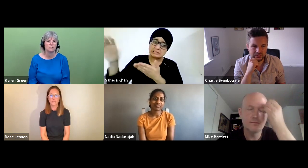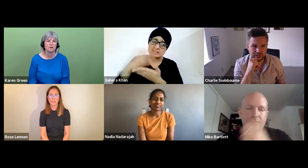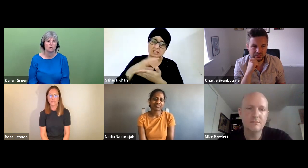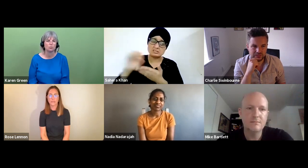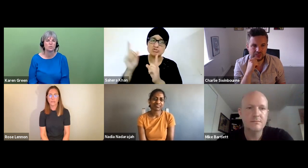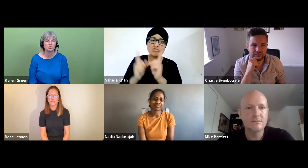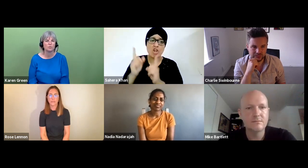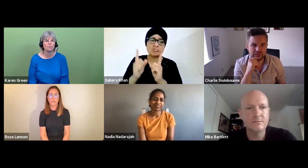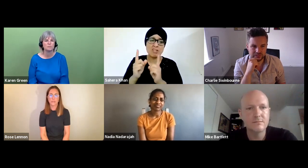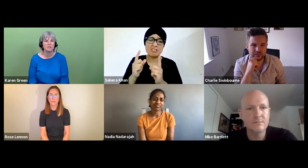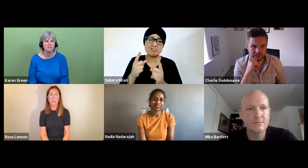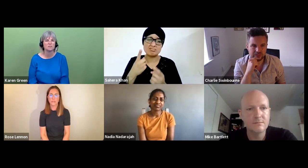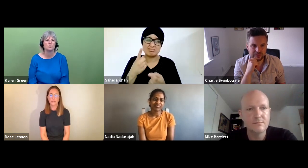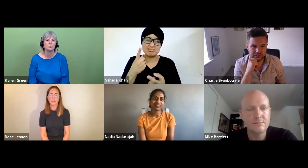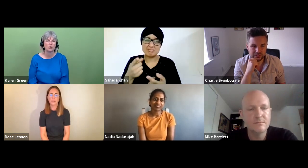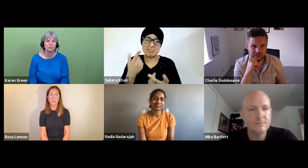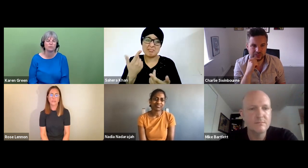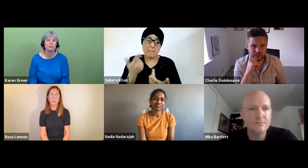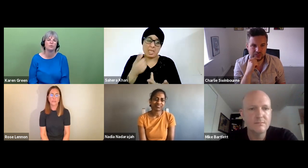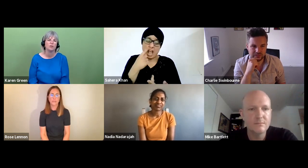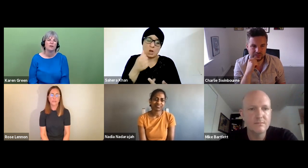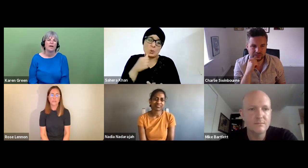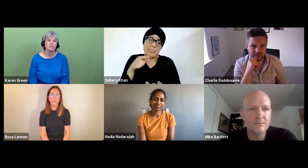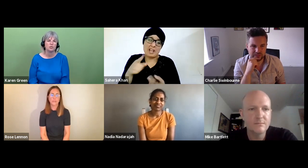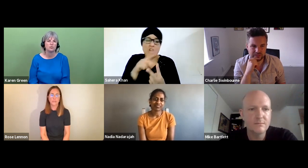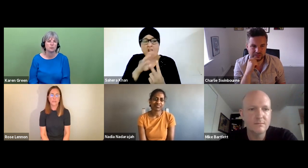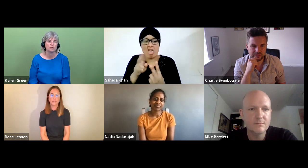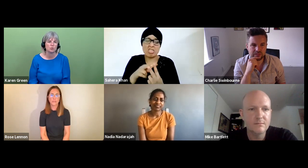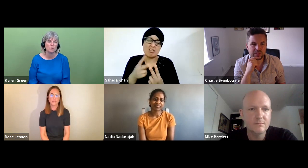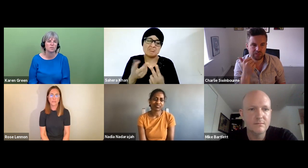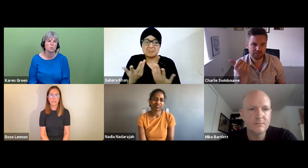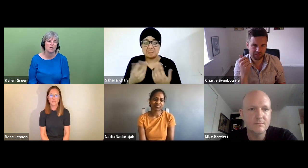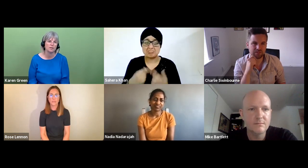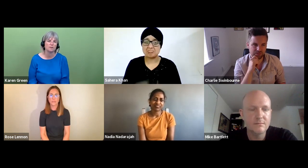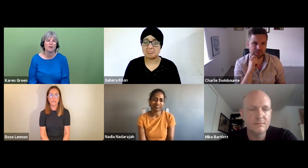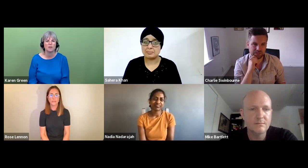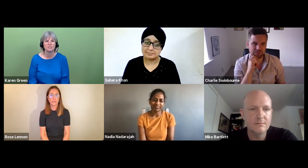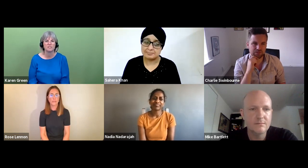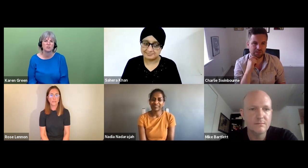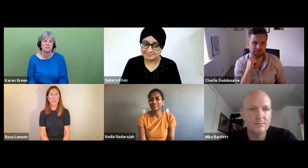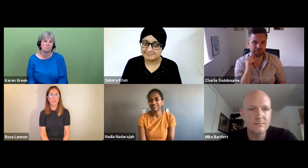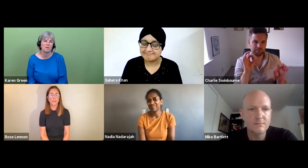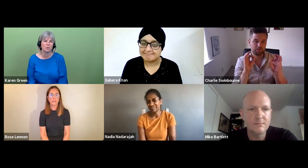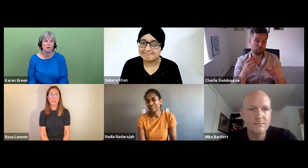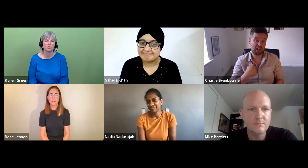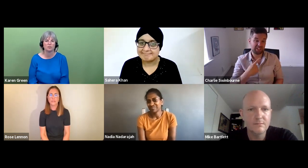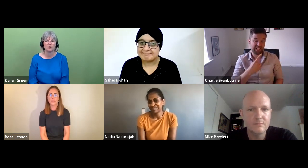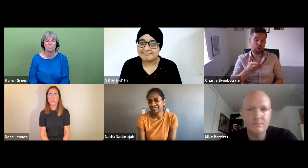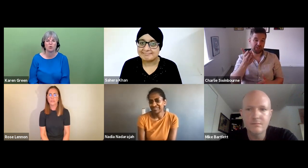the course at your own speed. So you go through, have the tutorials on a one-to-one, and submit the work